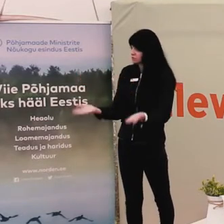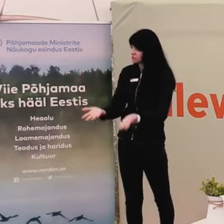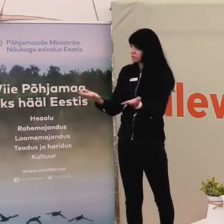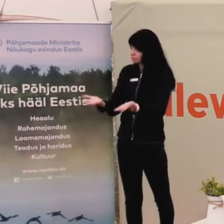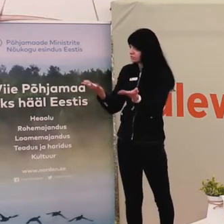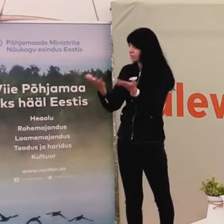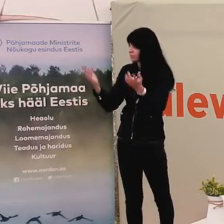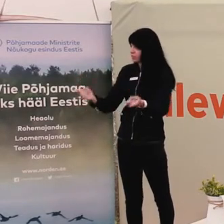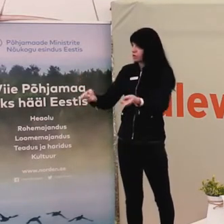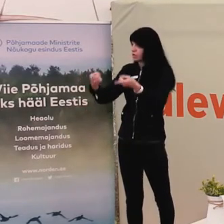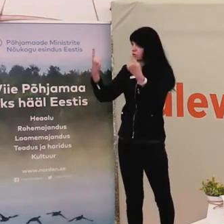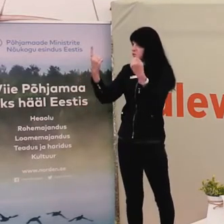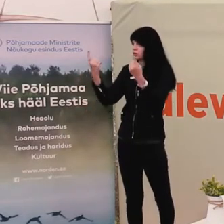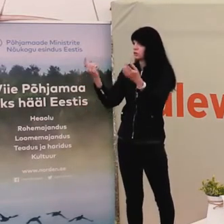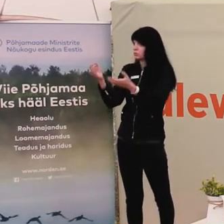economy?